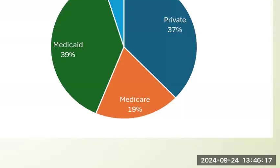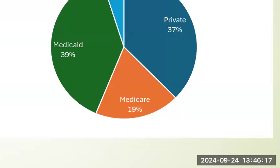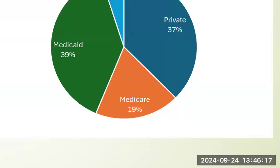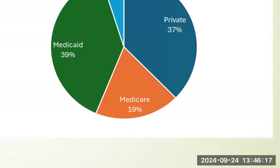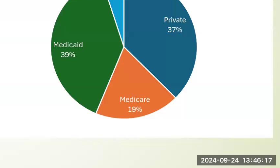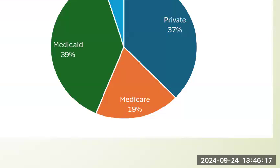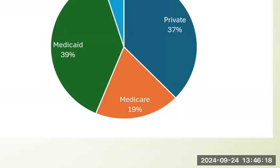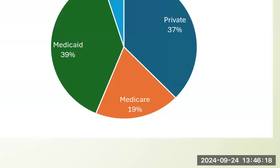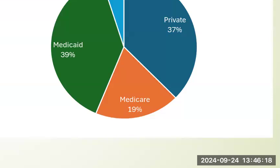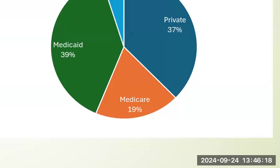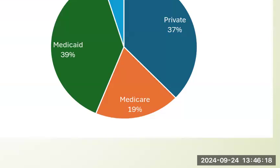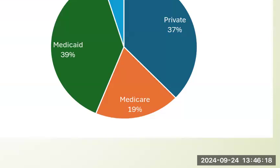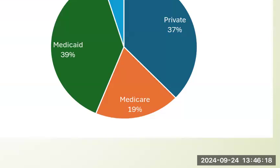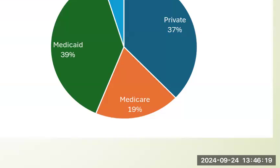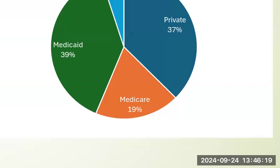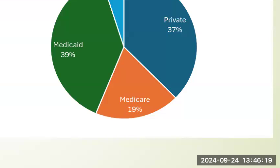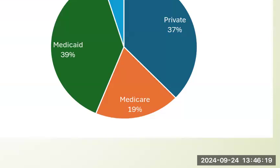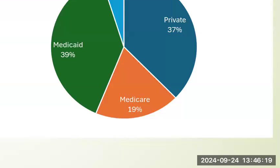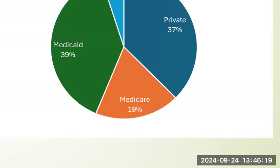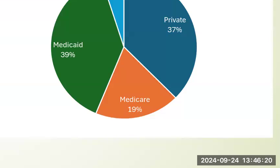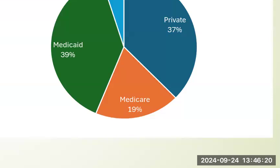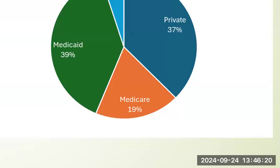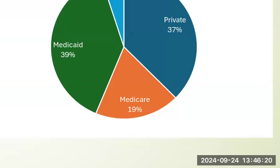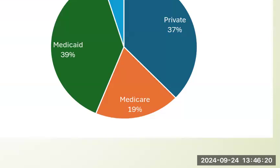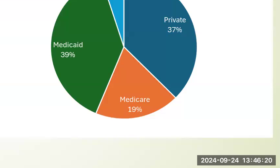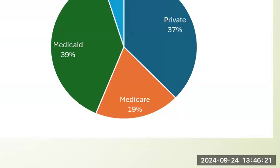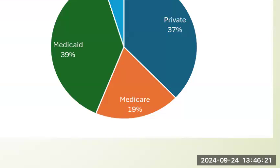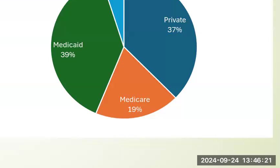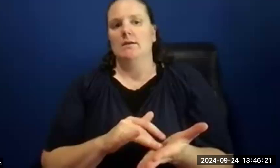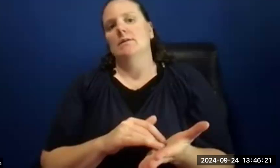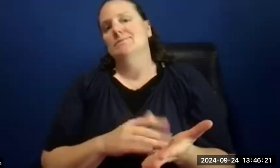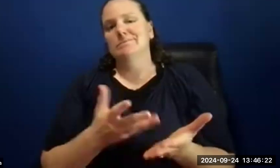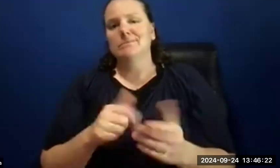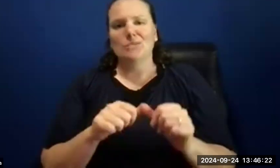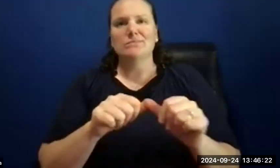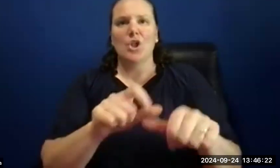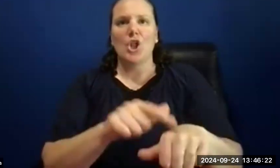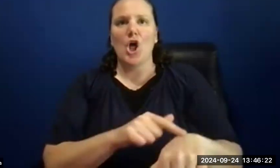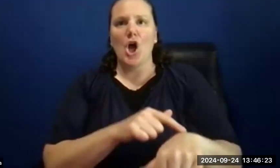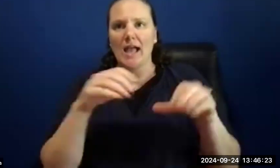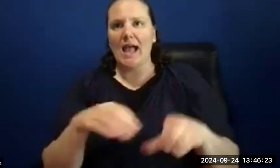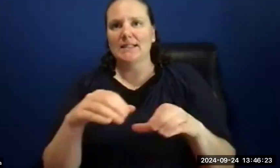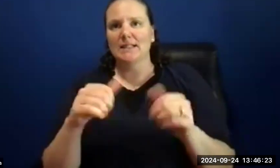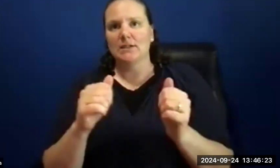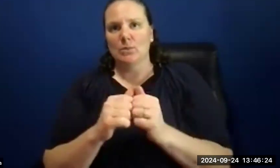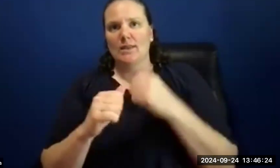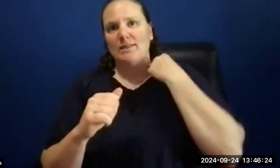is for certain newer medications, particularly long-acting antipsychotics,